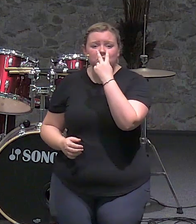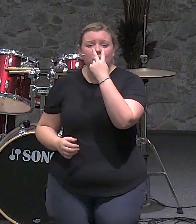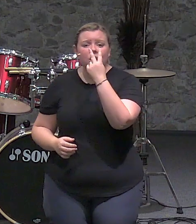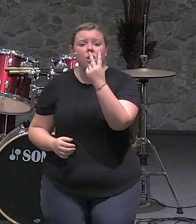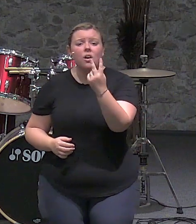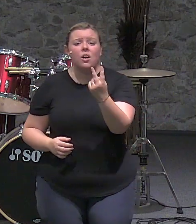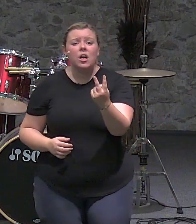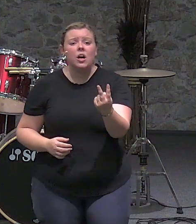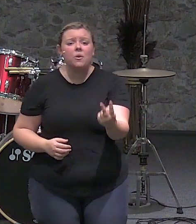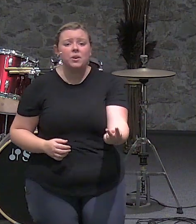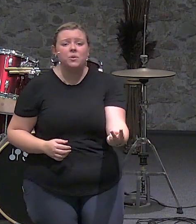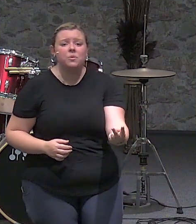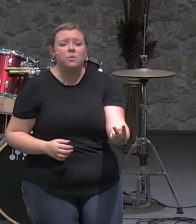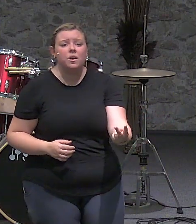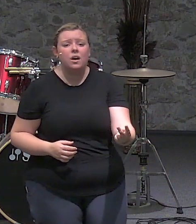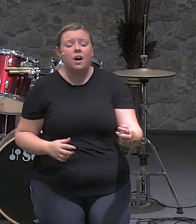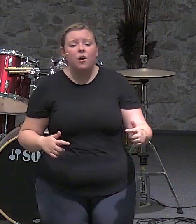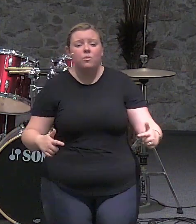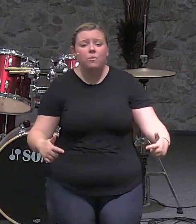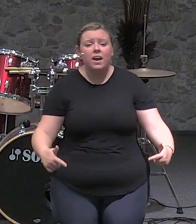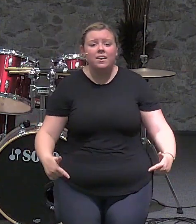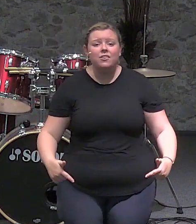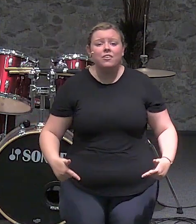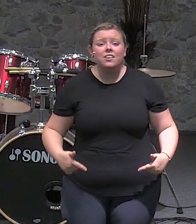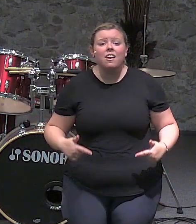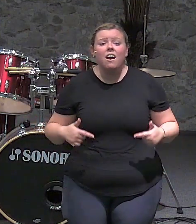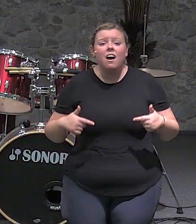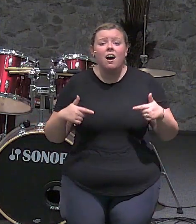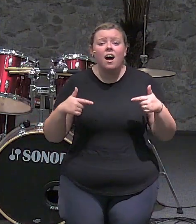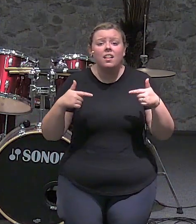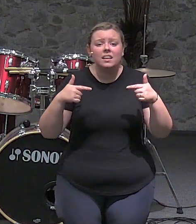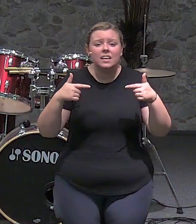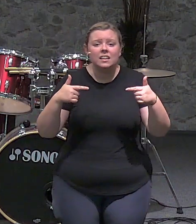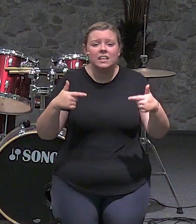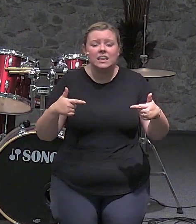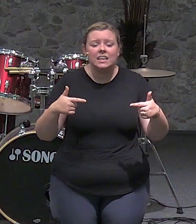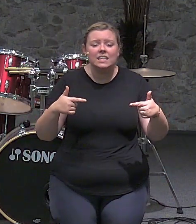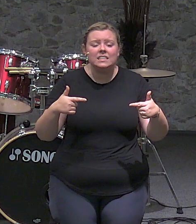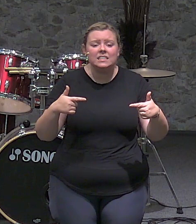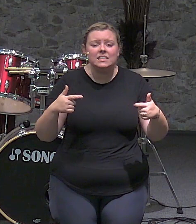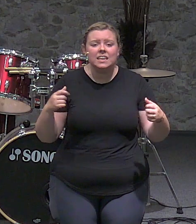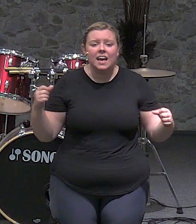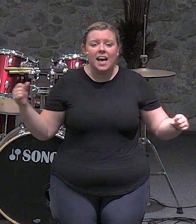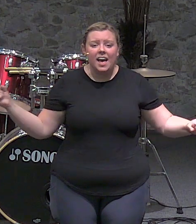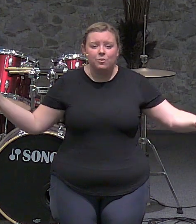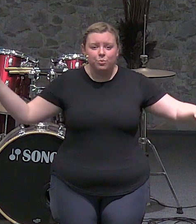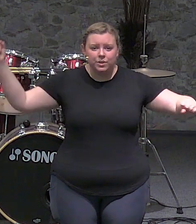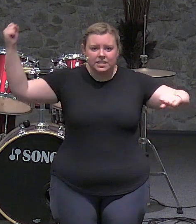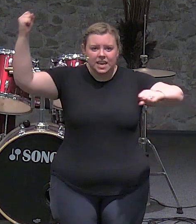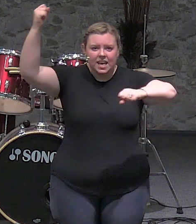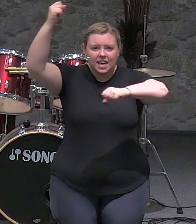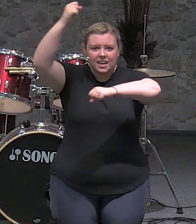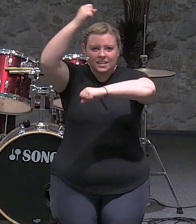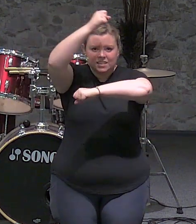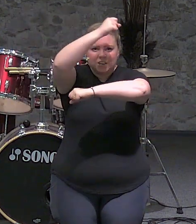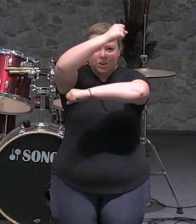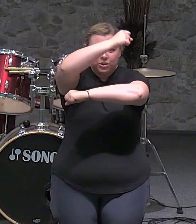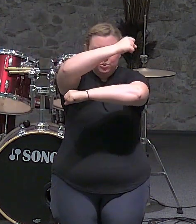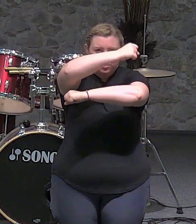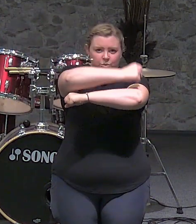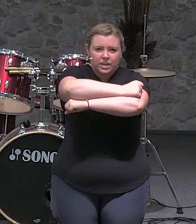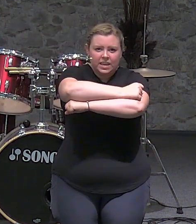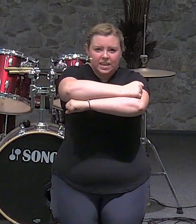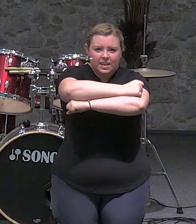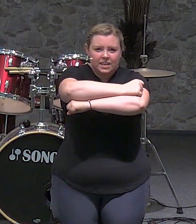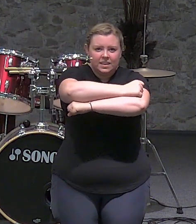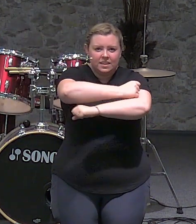To show you where your calling leads and protect